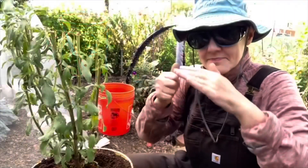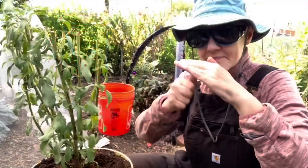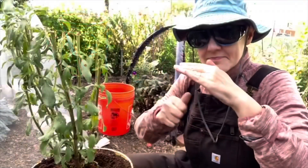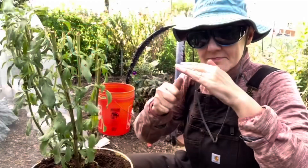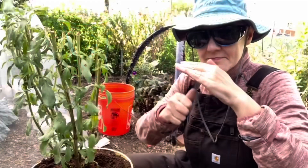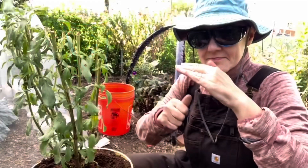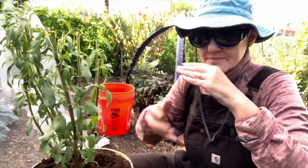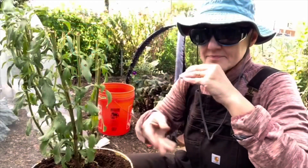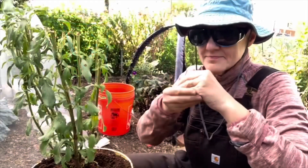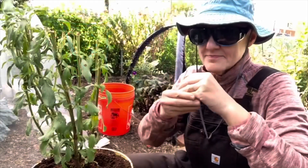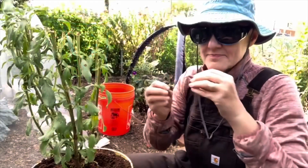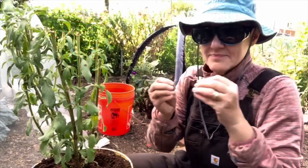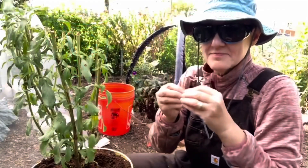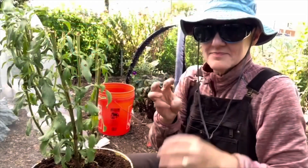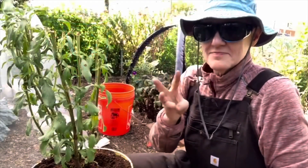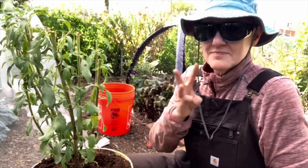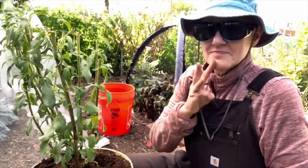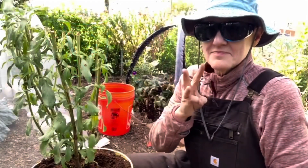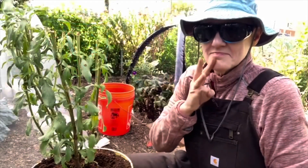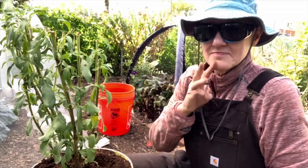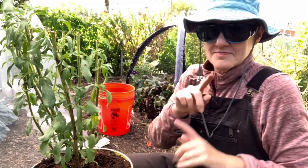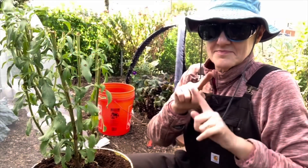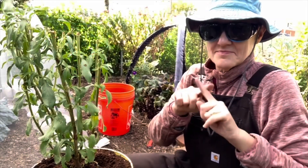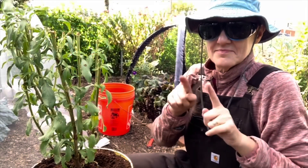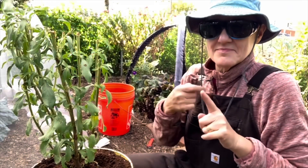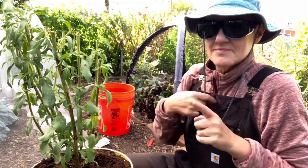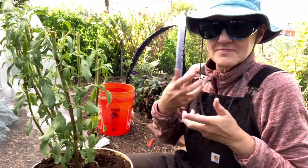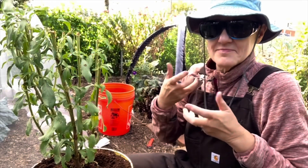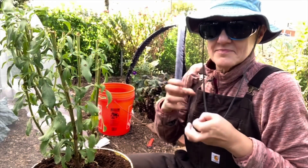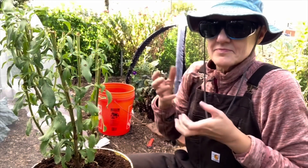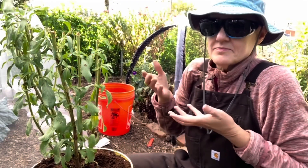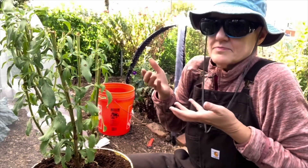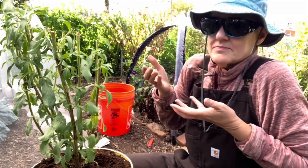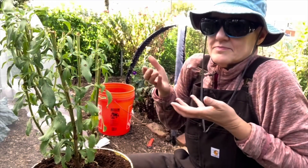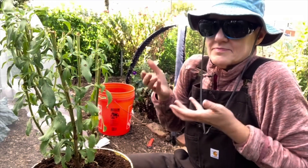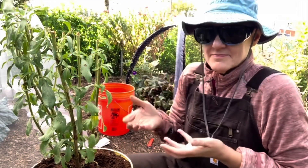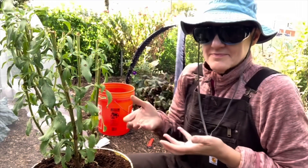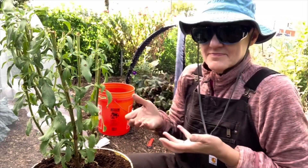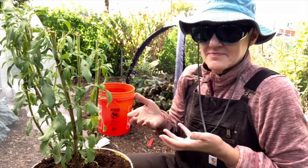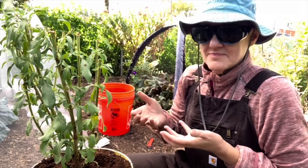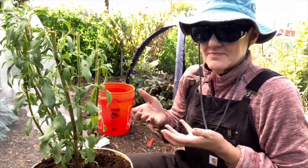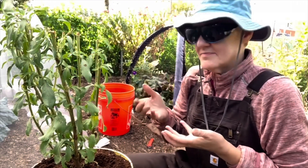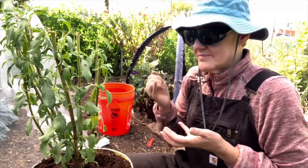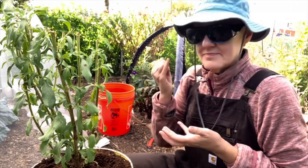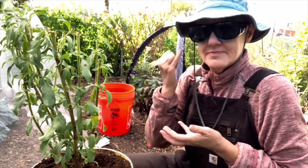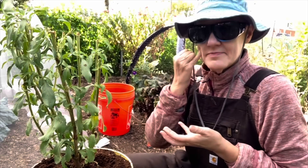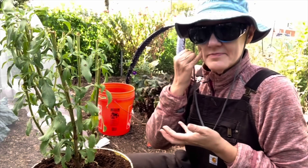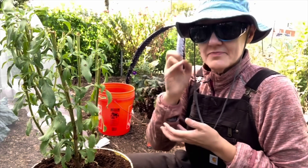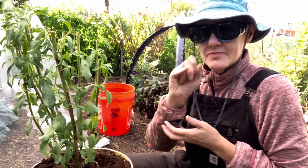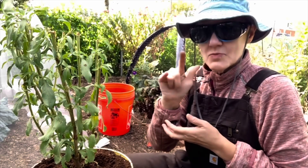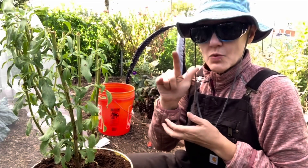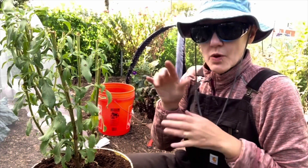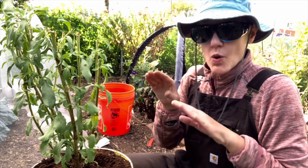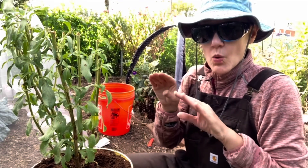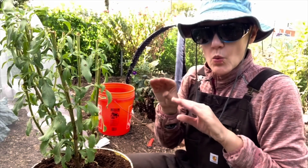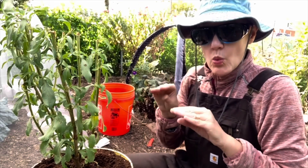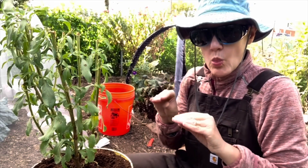We'll bring it into the basement and then we'll add more water. I don't want it heavy while I'm carrying it in. And if the